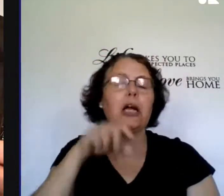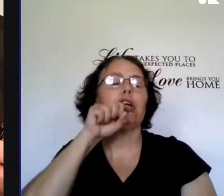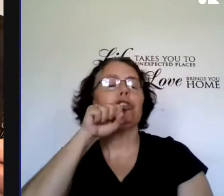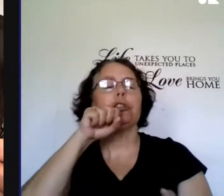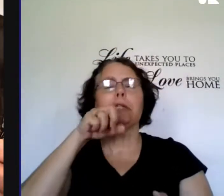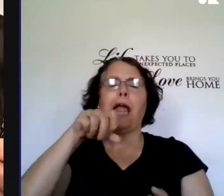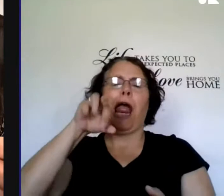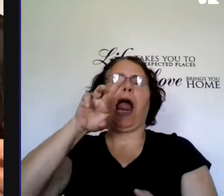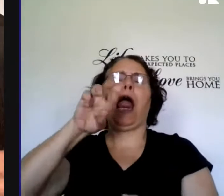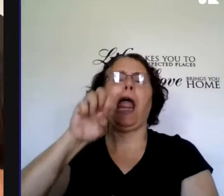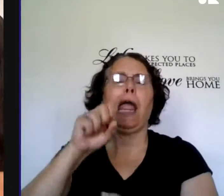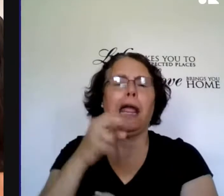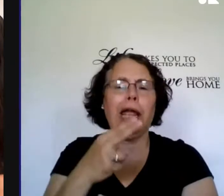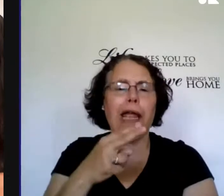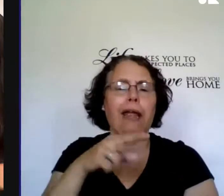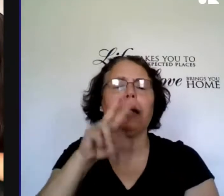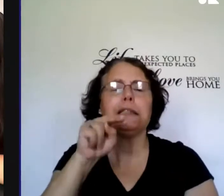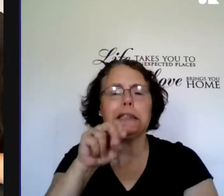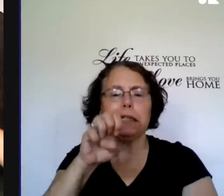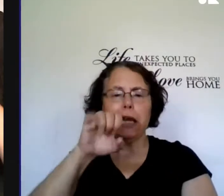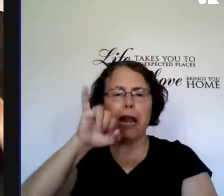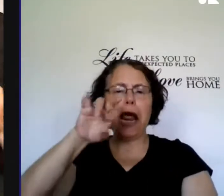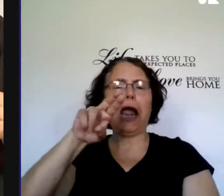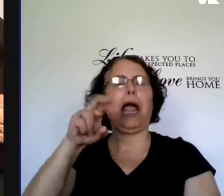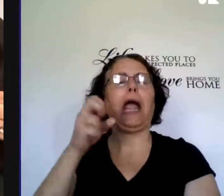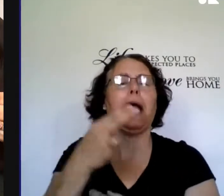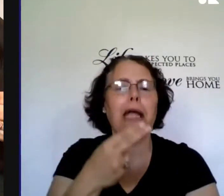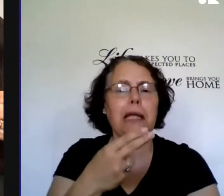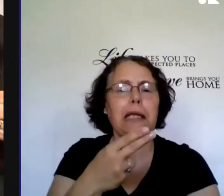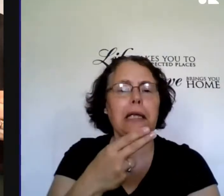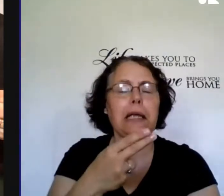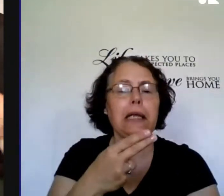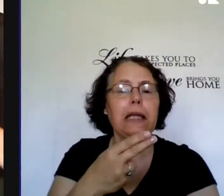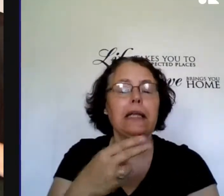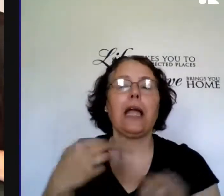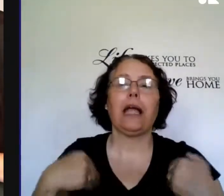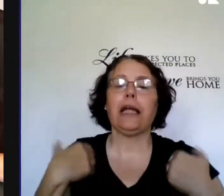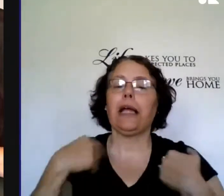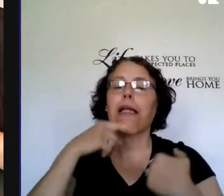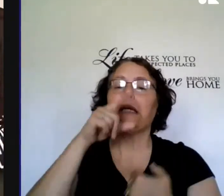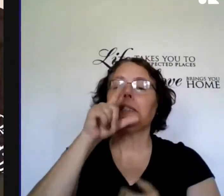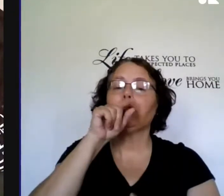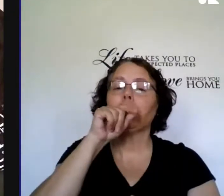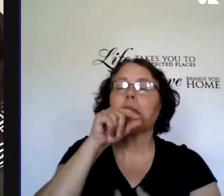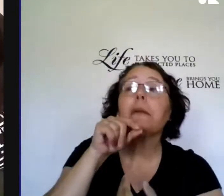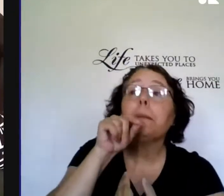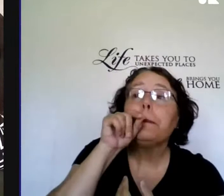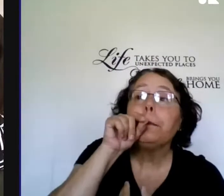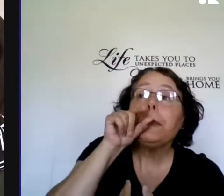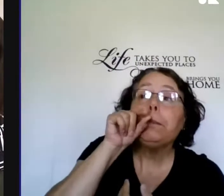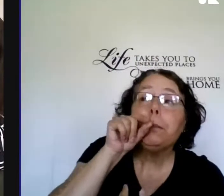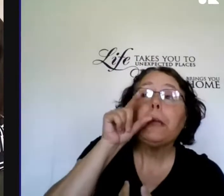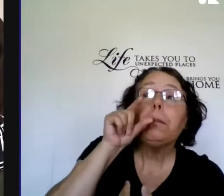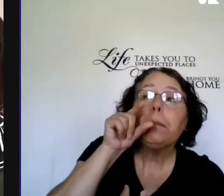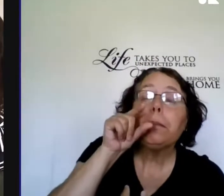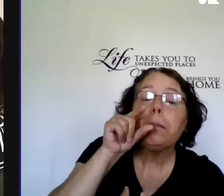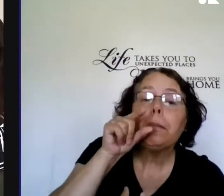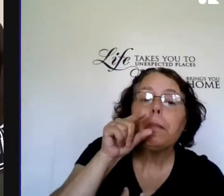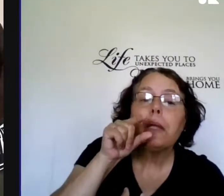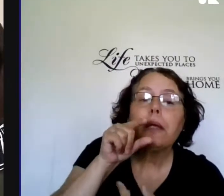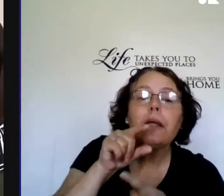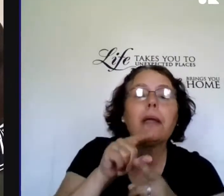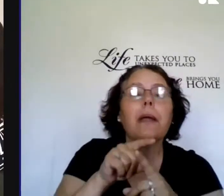neigh, neigh. And the chicks sing, cheep, cheep. but the hay is